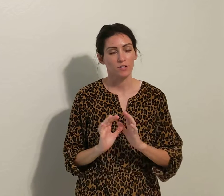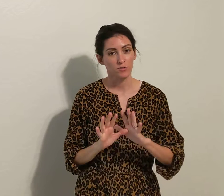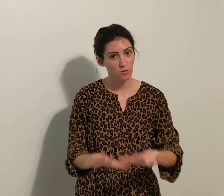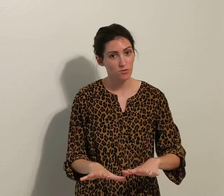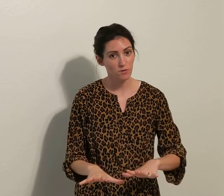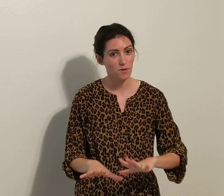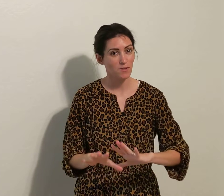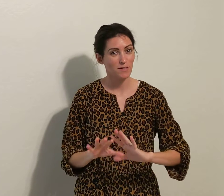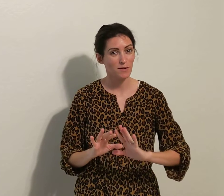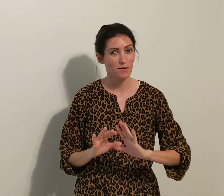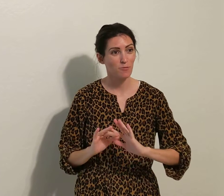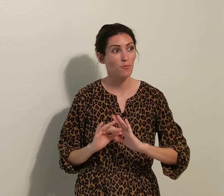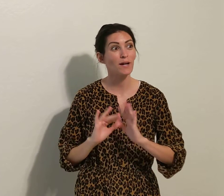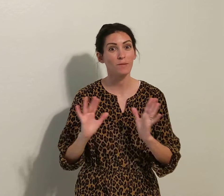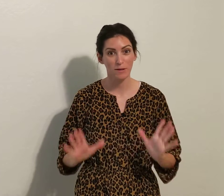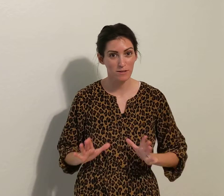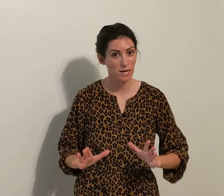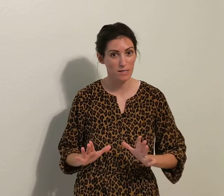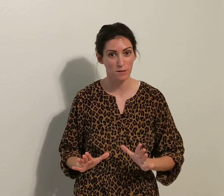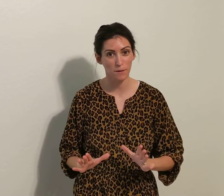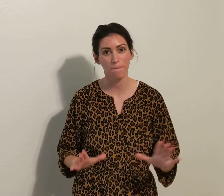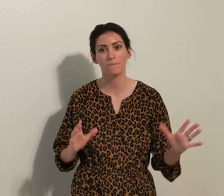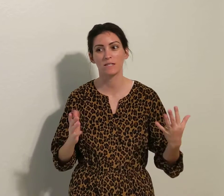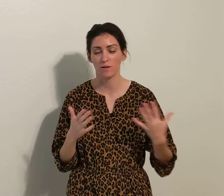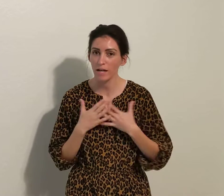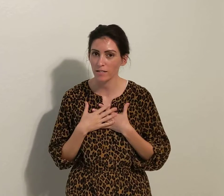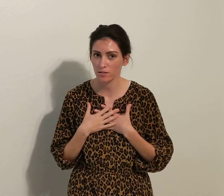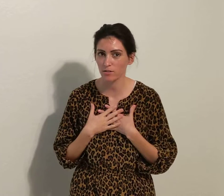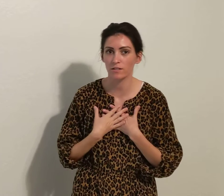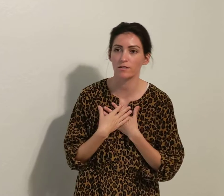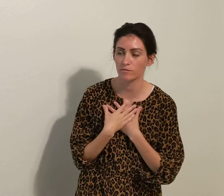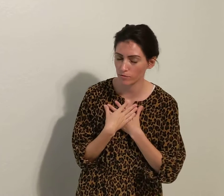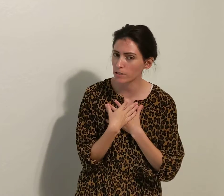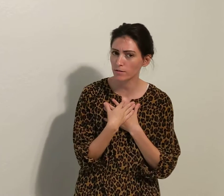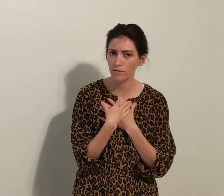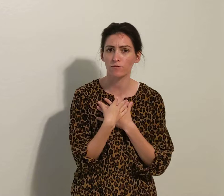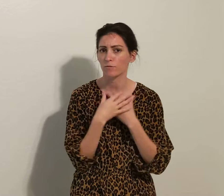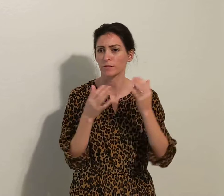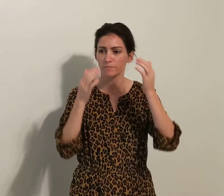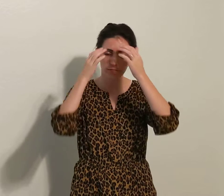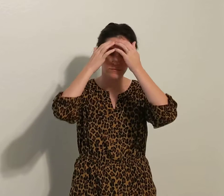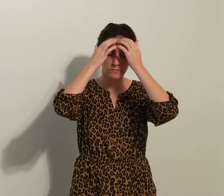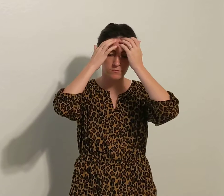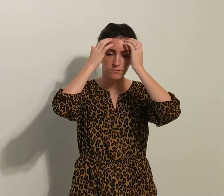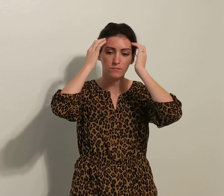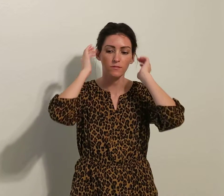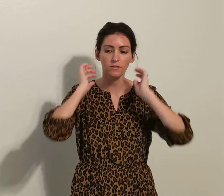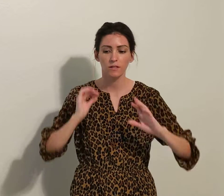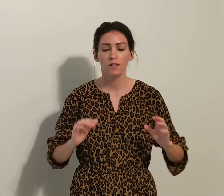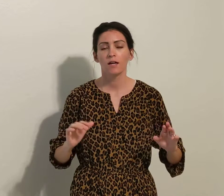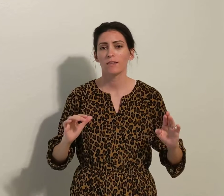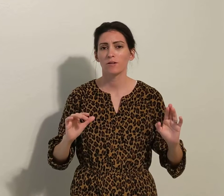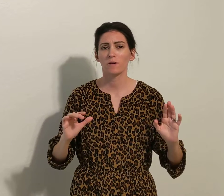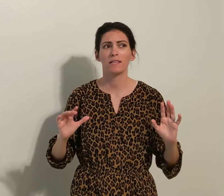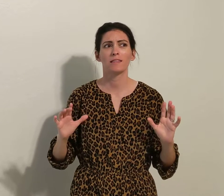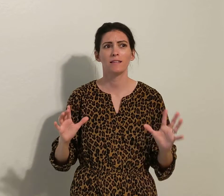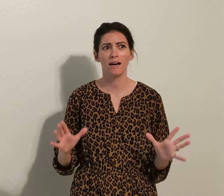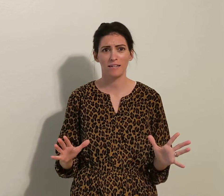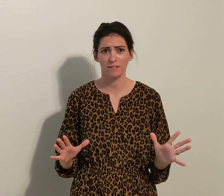know you know it way better than I do, and so I had to learn it, and it was really difficult for me. And there are a lot of